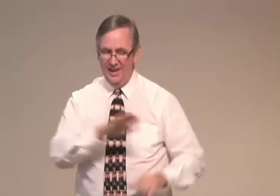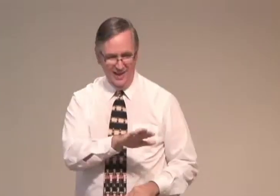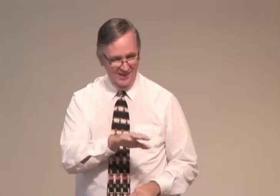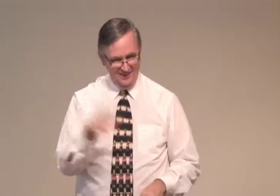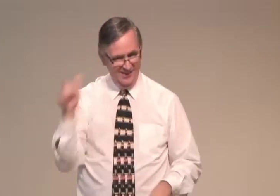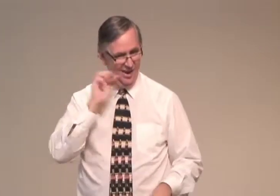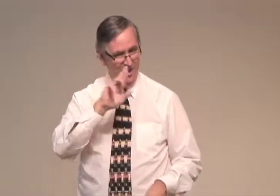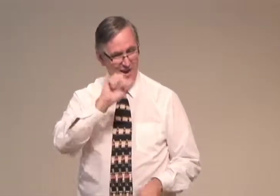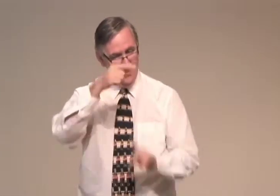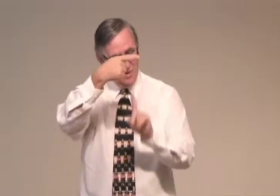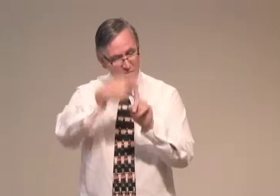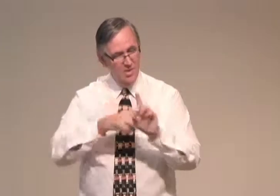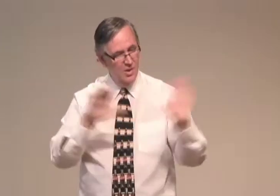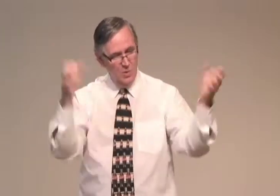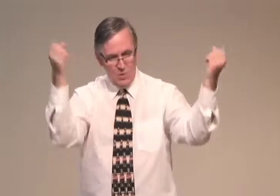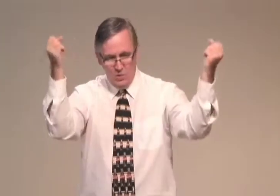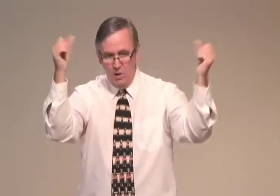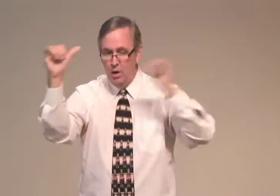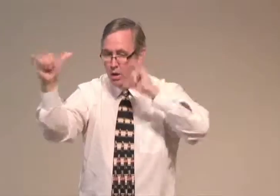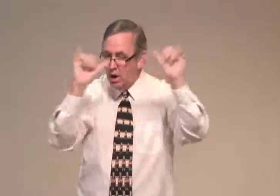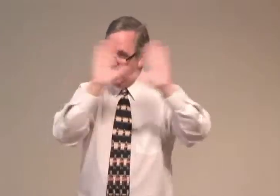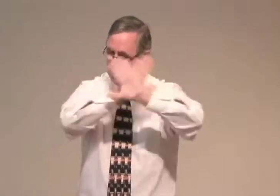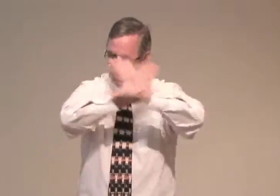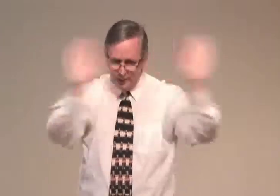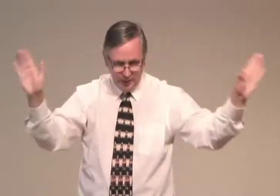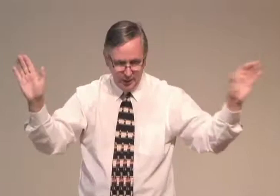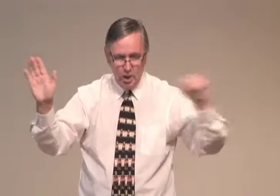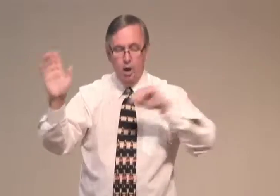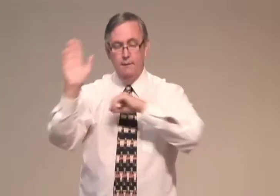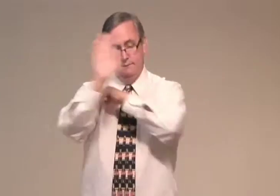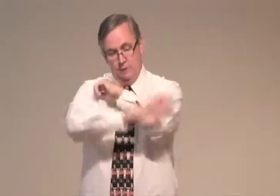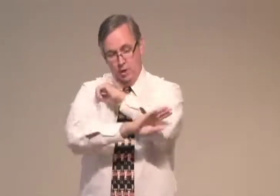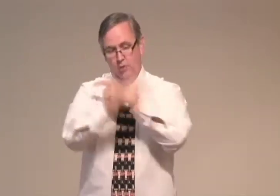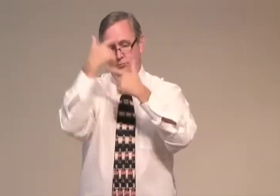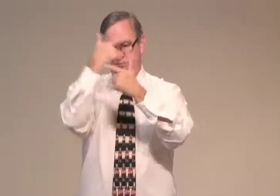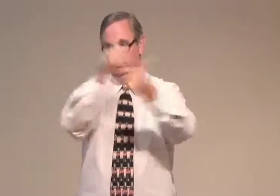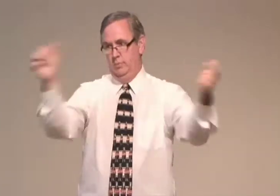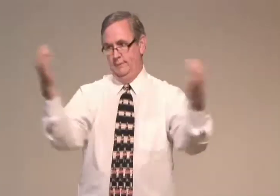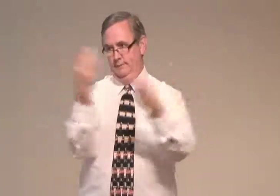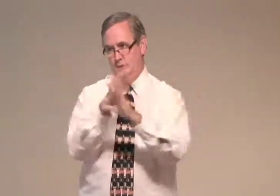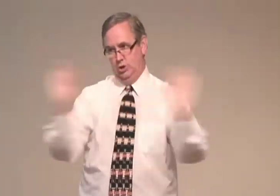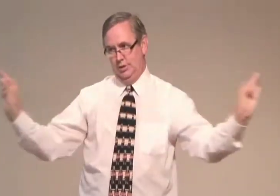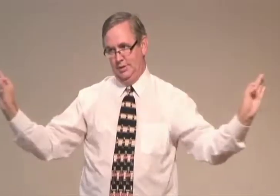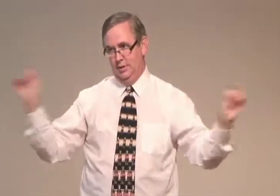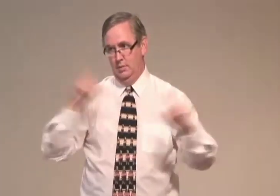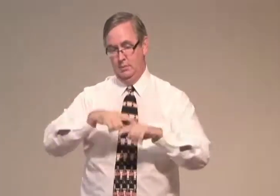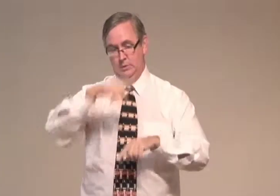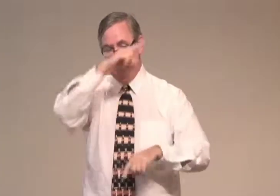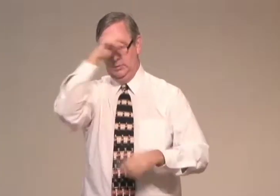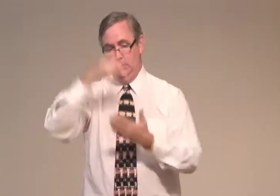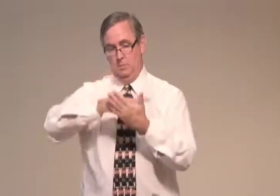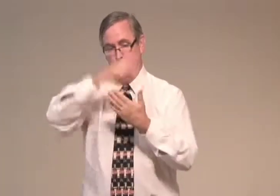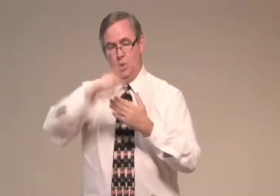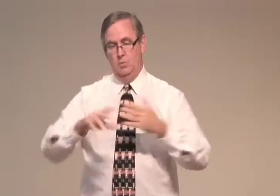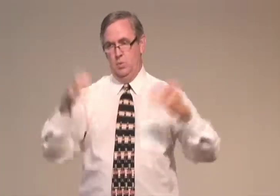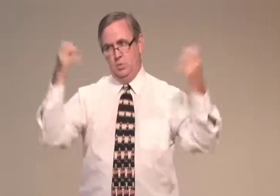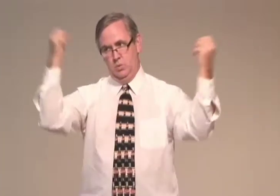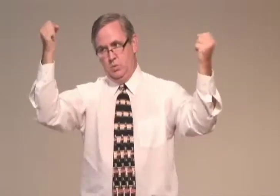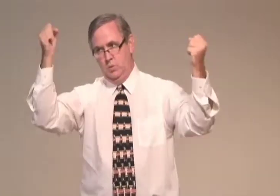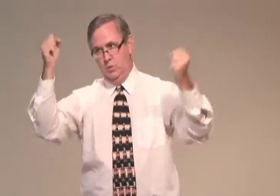I'm bringing my friends over for a party. I said, the RA said, no partying for the whole month. After the month is over, the summer program,